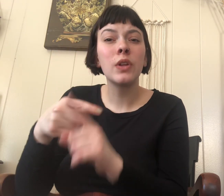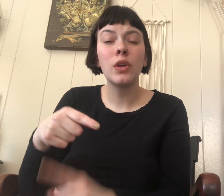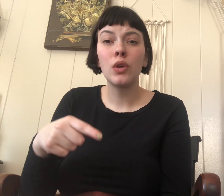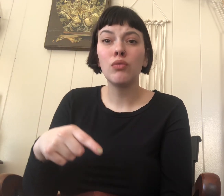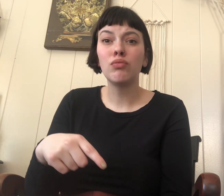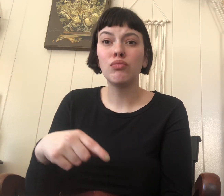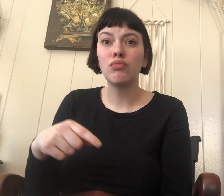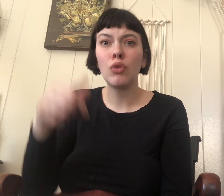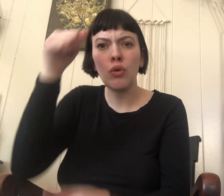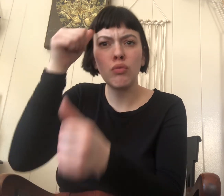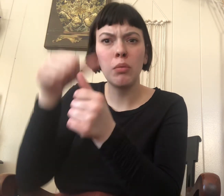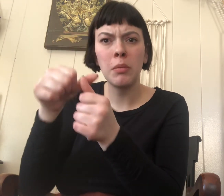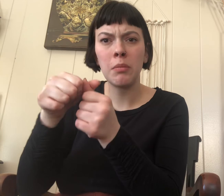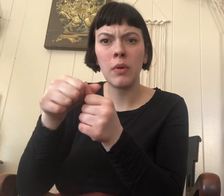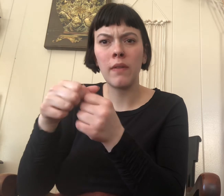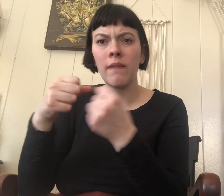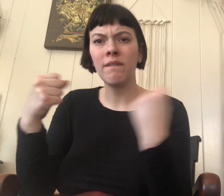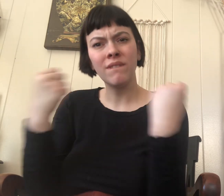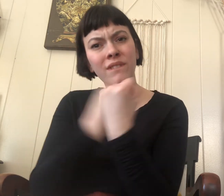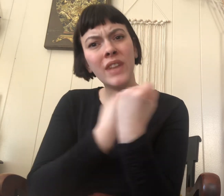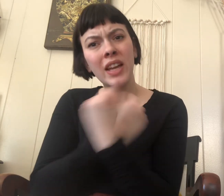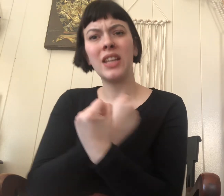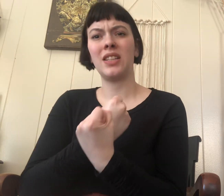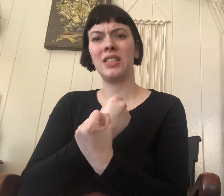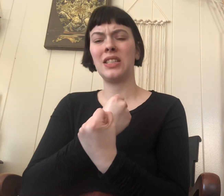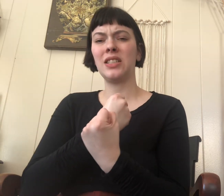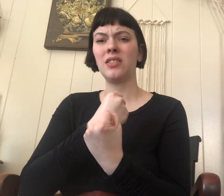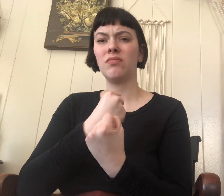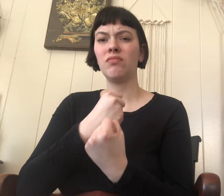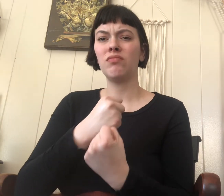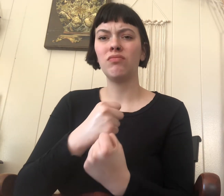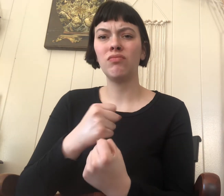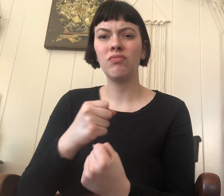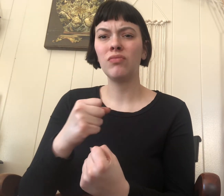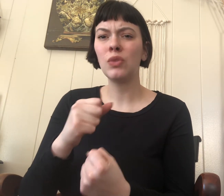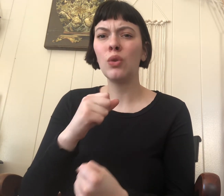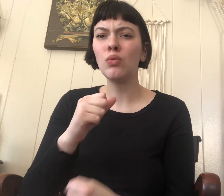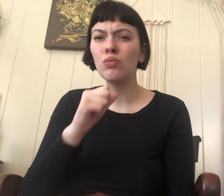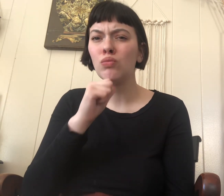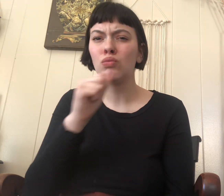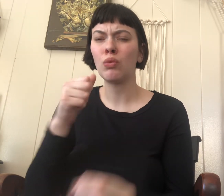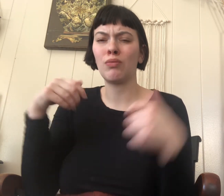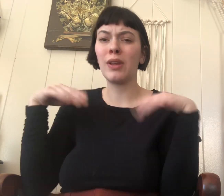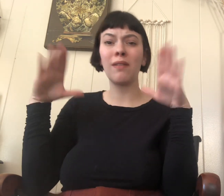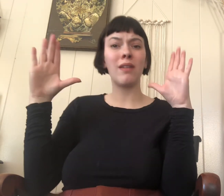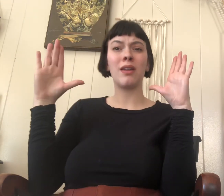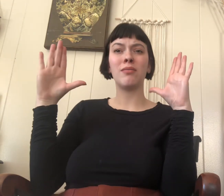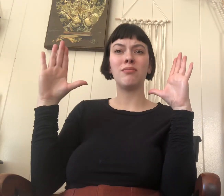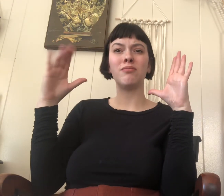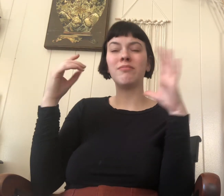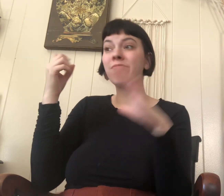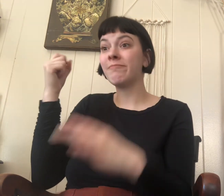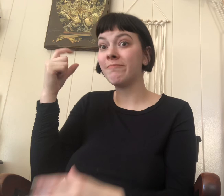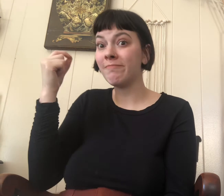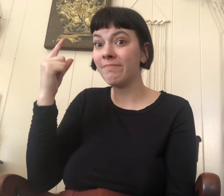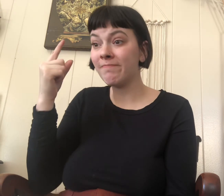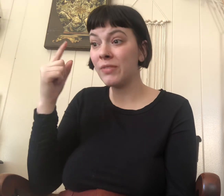have cancer, I'm going to die. Be willing to fight. Just sit tight and go for the ride. It's going to be a rough and bumpy